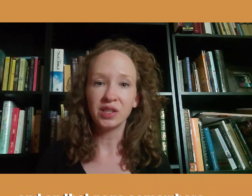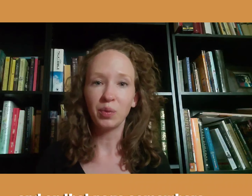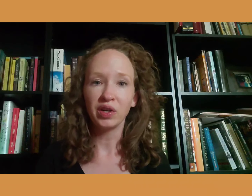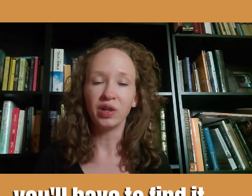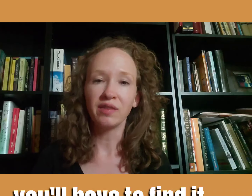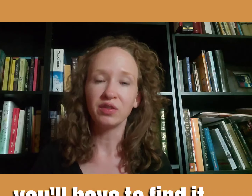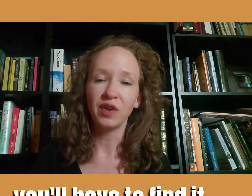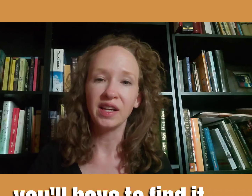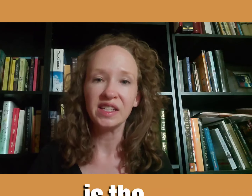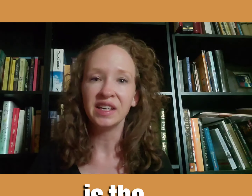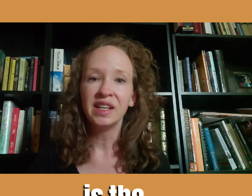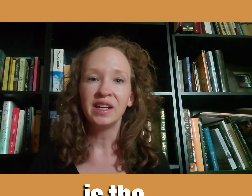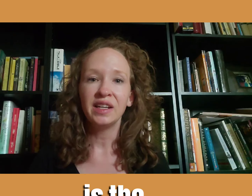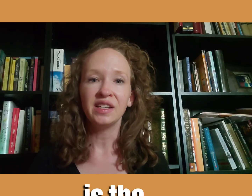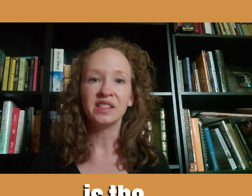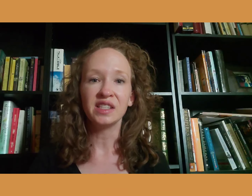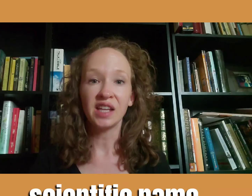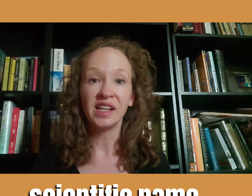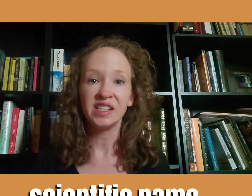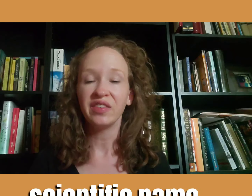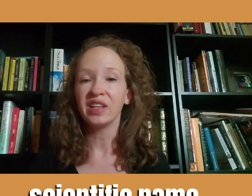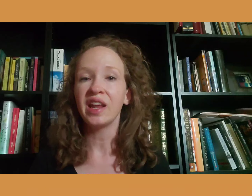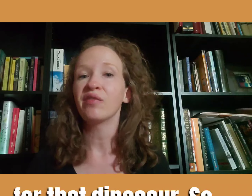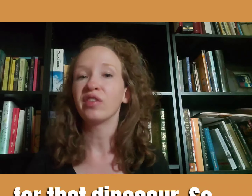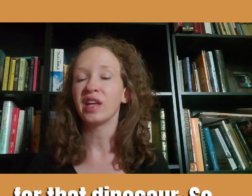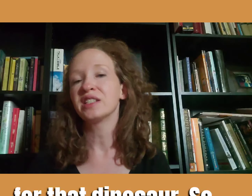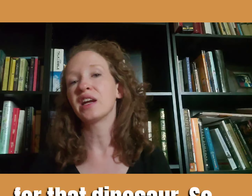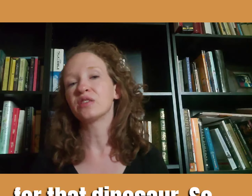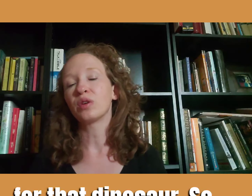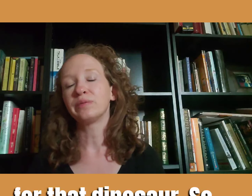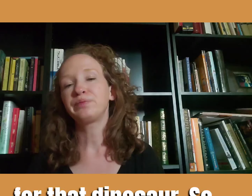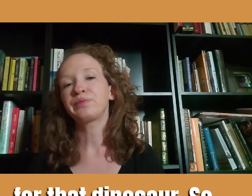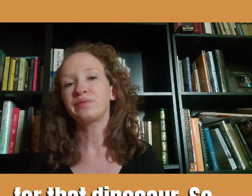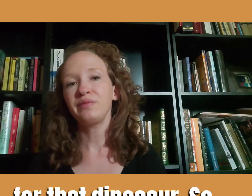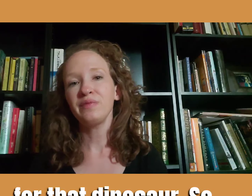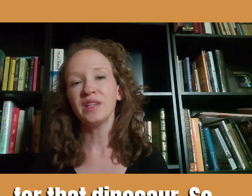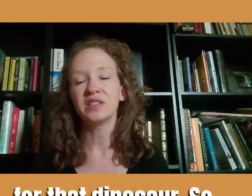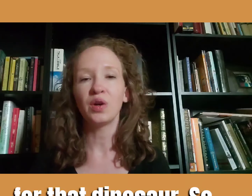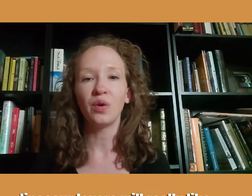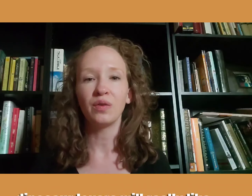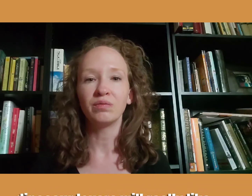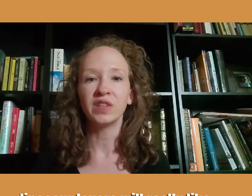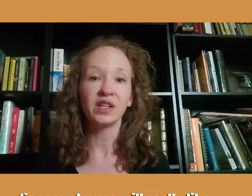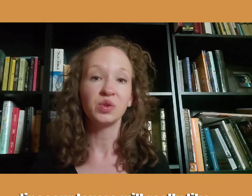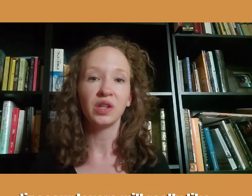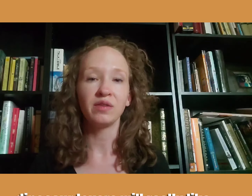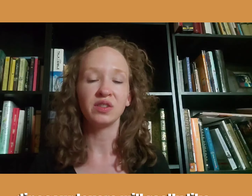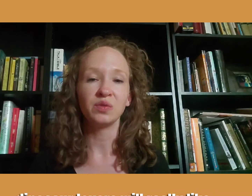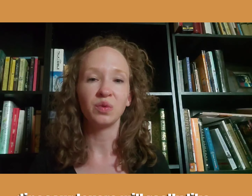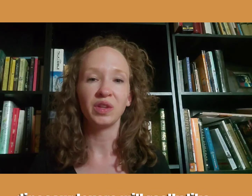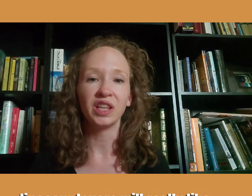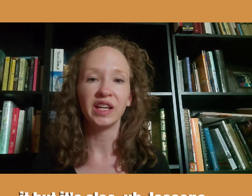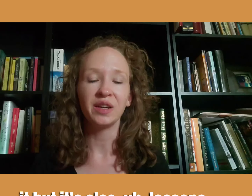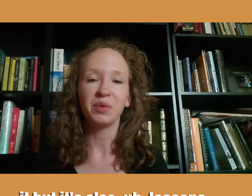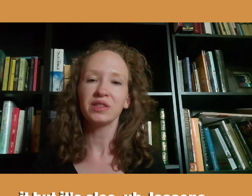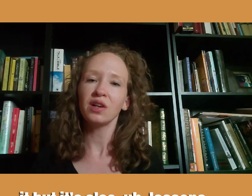somewhere you'll have to find it is the scientific name for that dinosaur so dinosaur lovers will really like it but it's